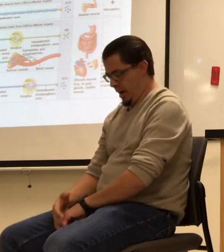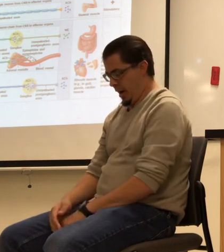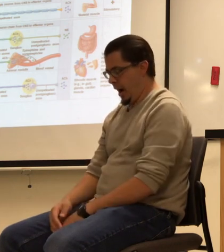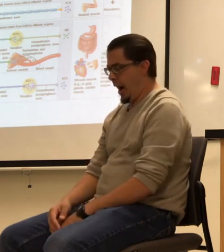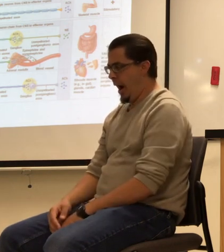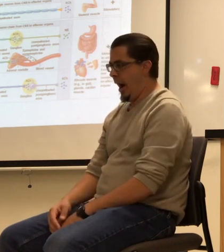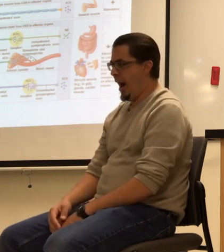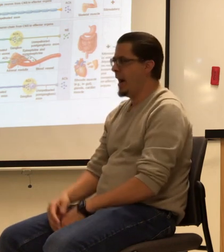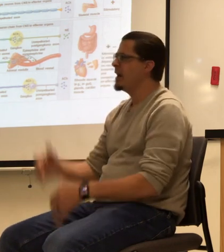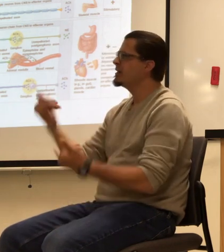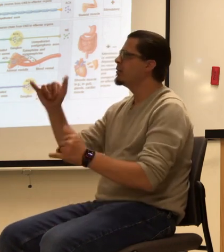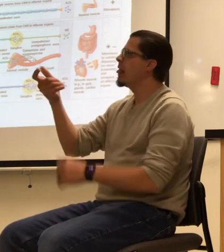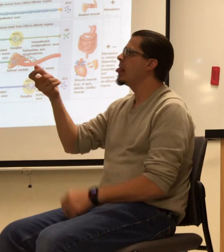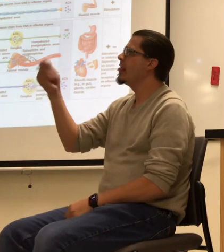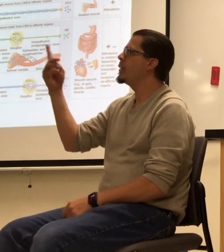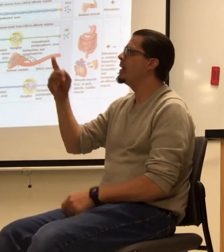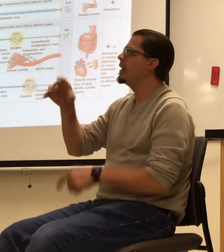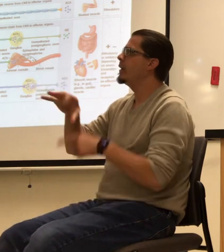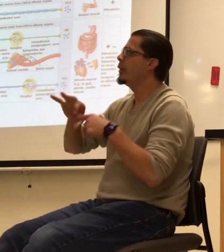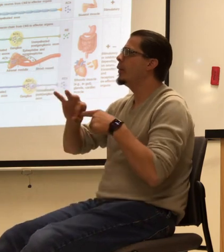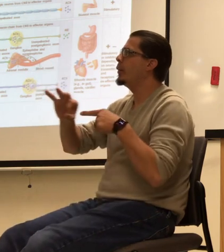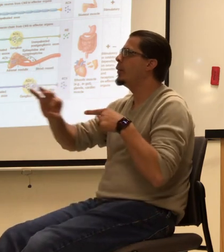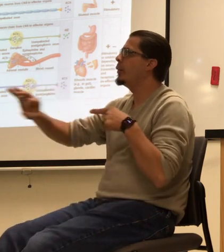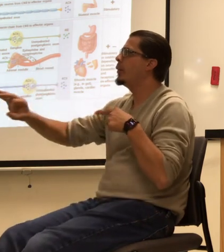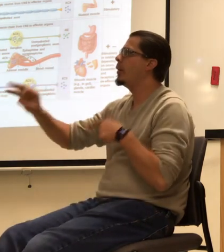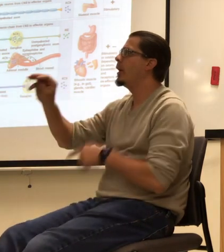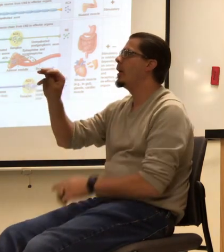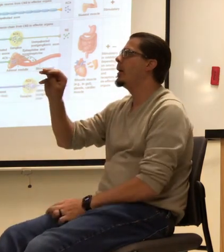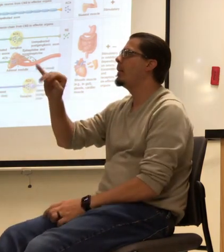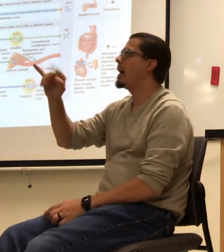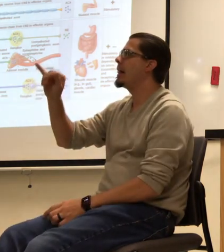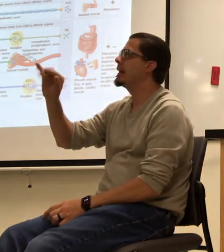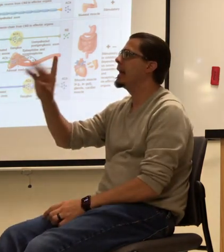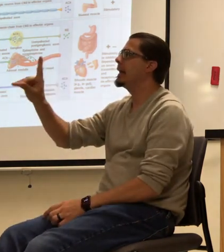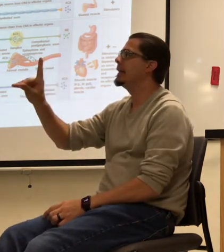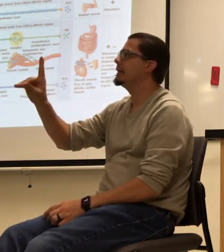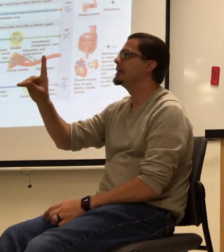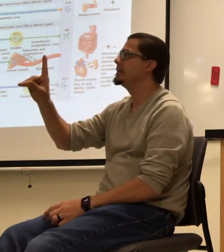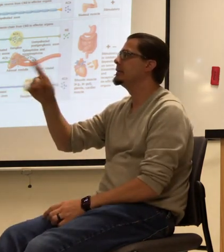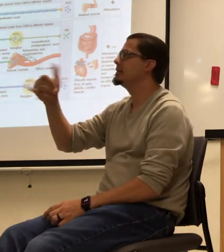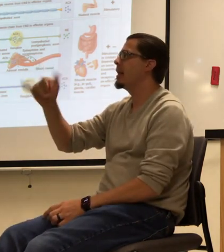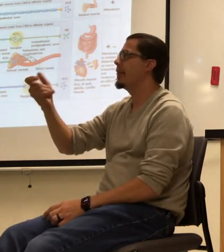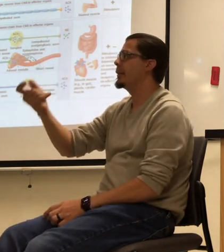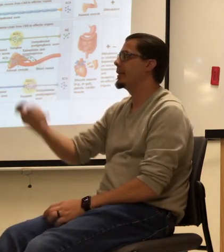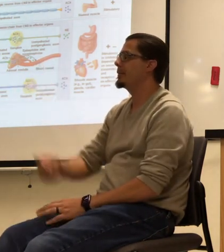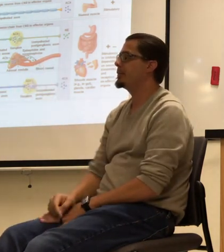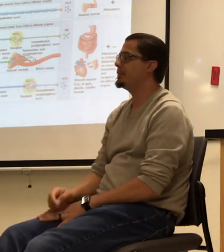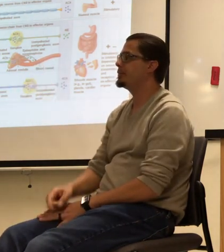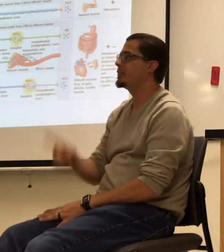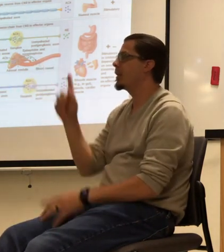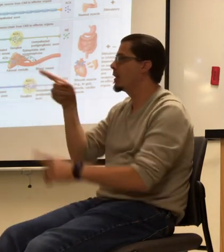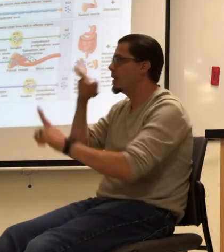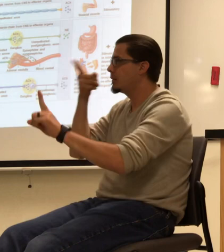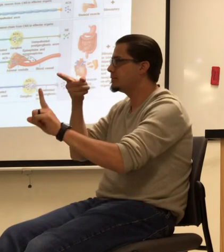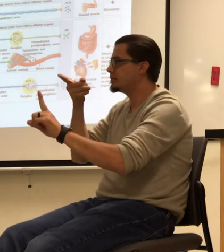Okay, and it's still lightly myelinated. I'll just illustrate some myelin at the end there. The point is,